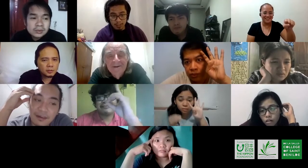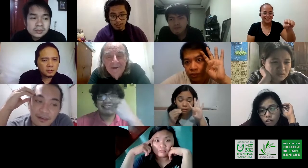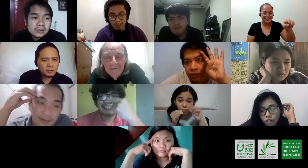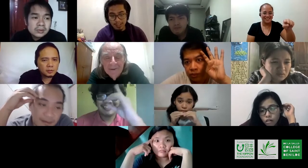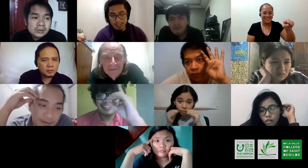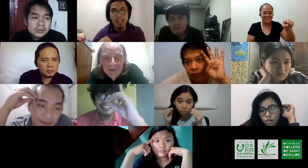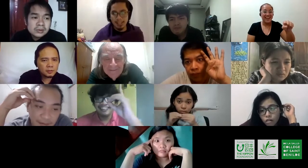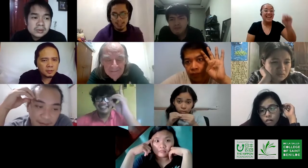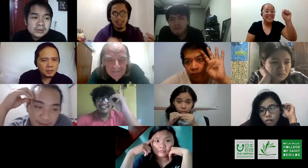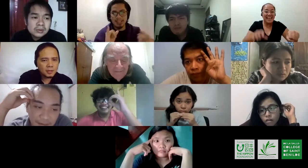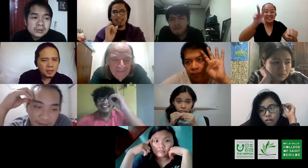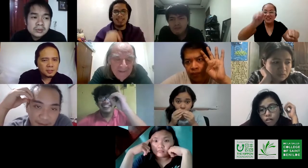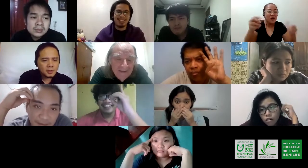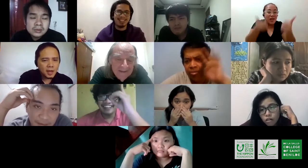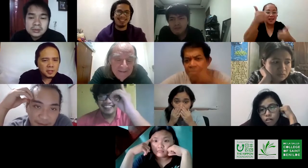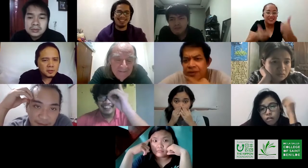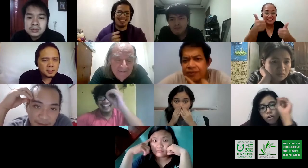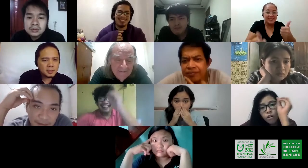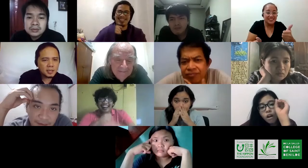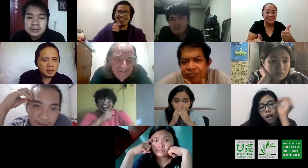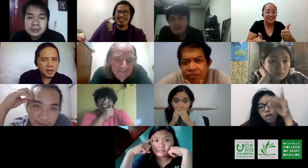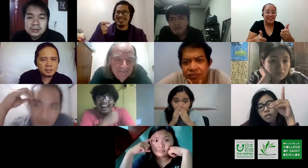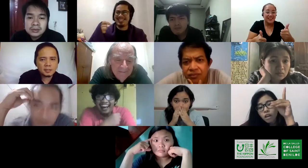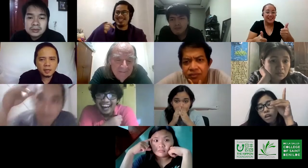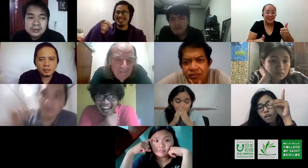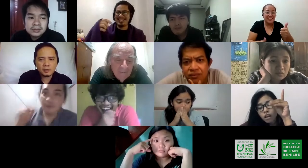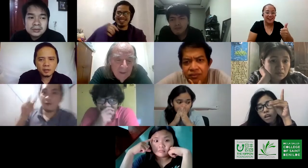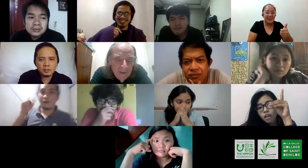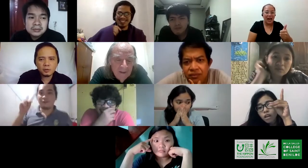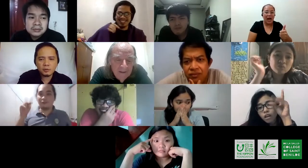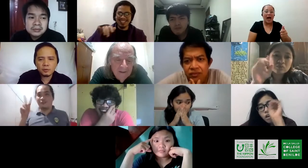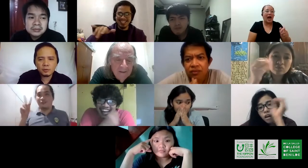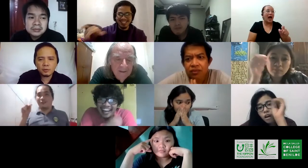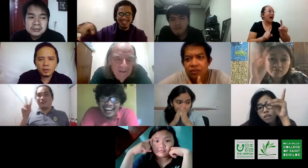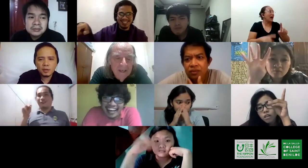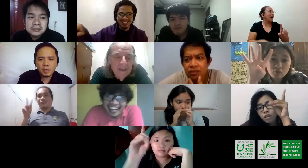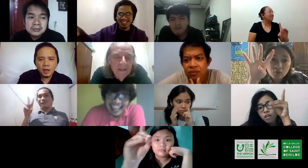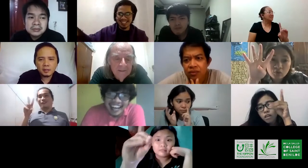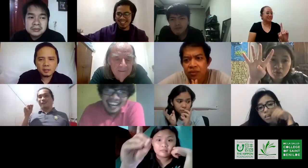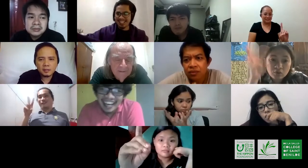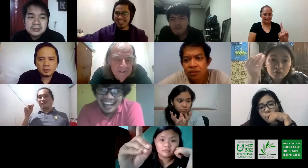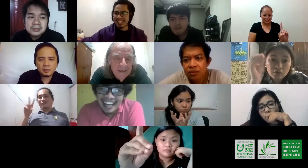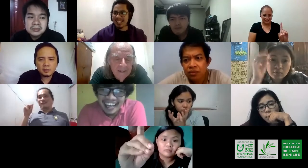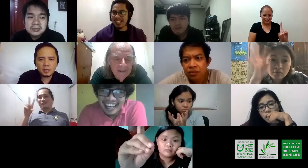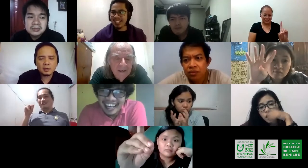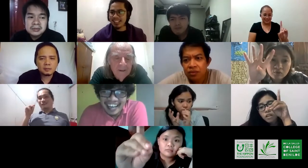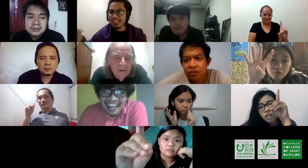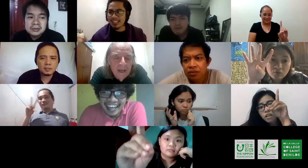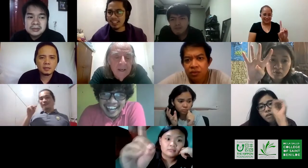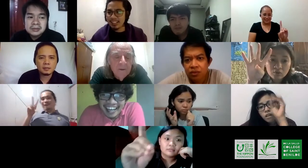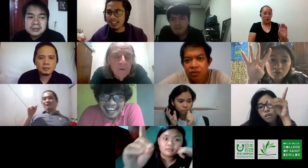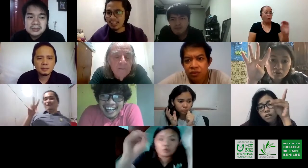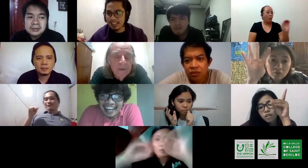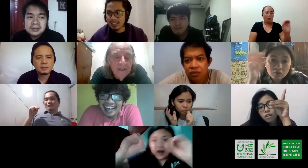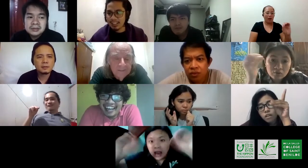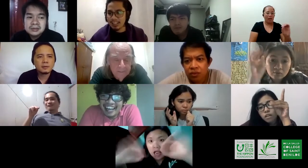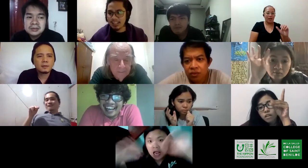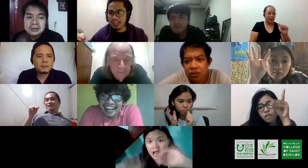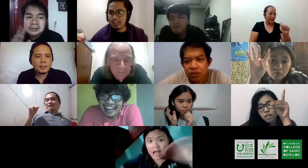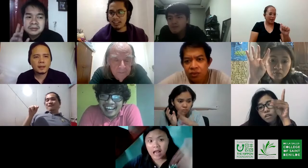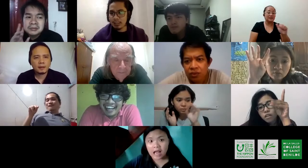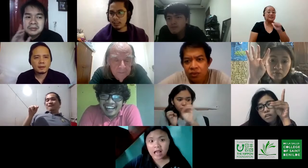Yes So, or no? Which one? so the answer is D, not saying. So D. D. D. Neither D. A nor